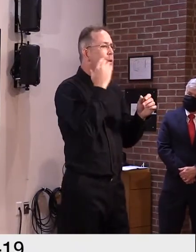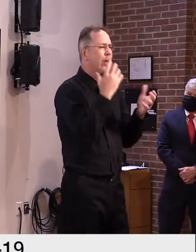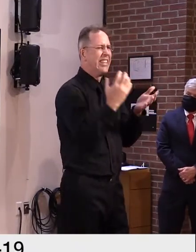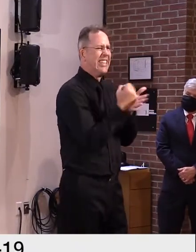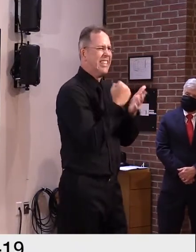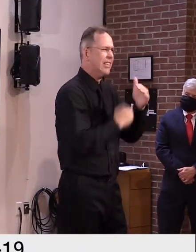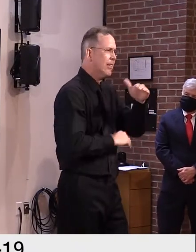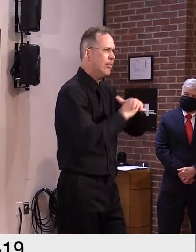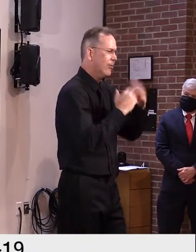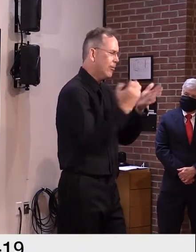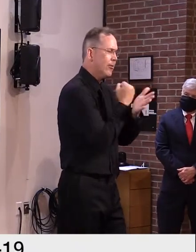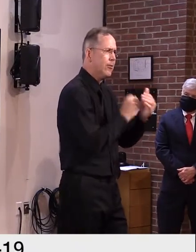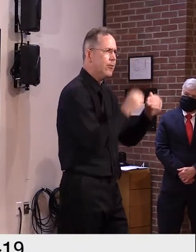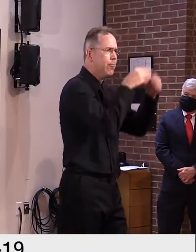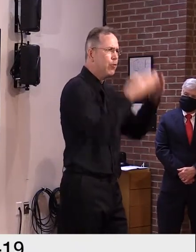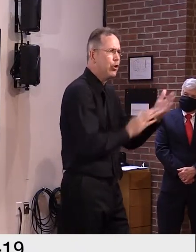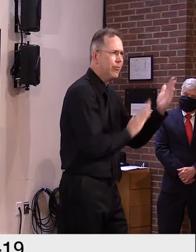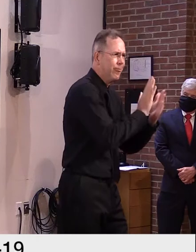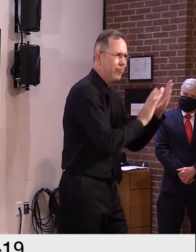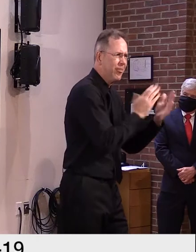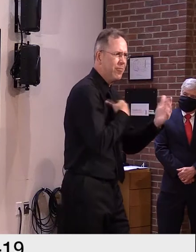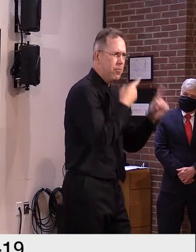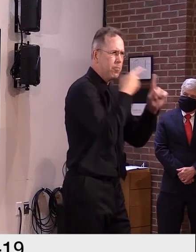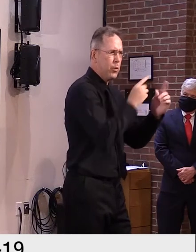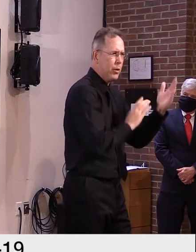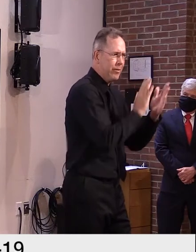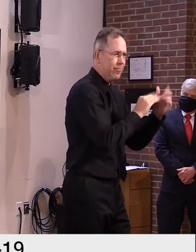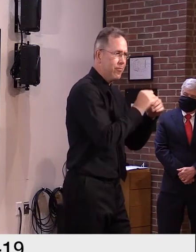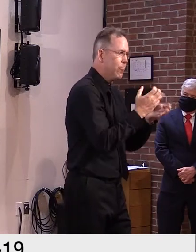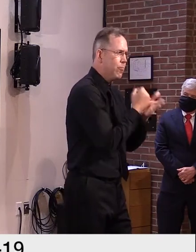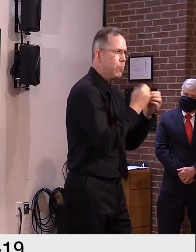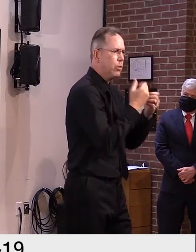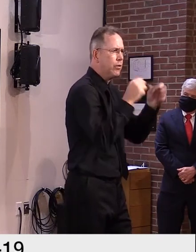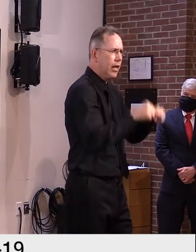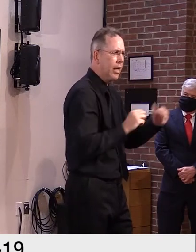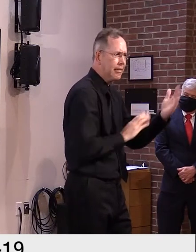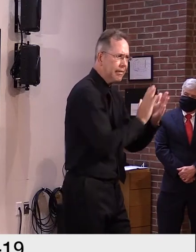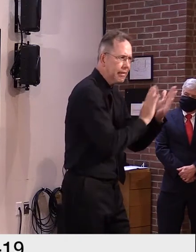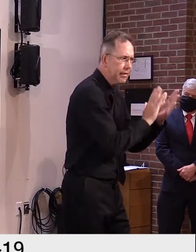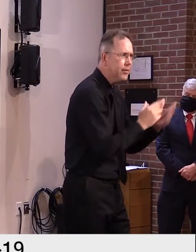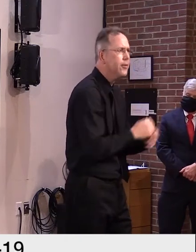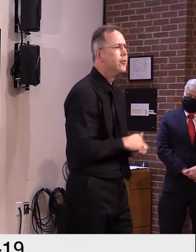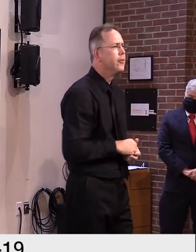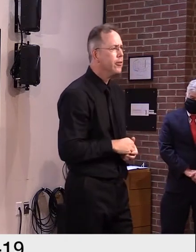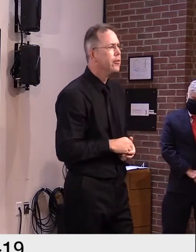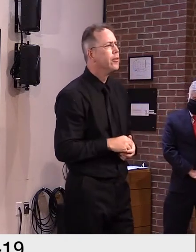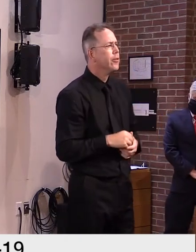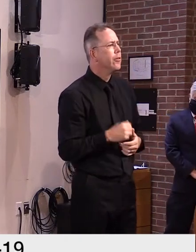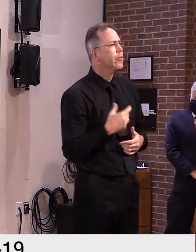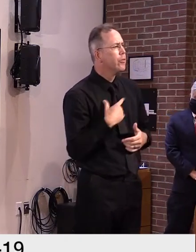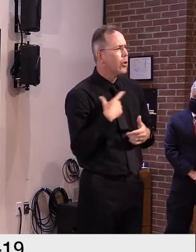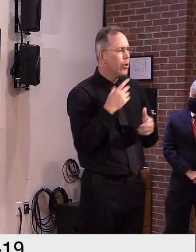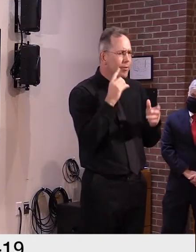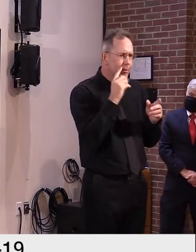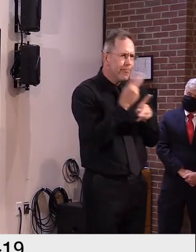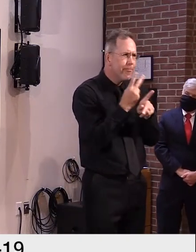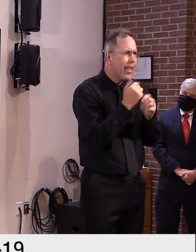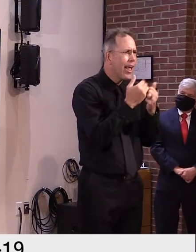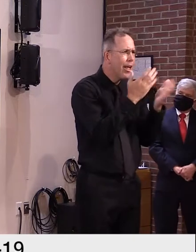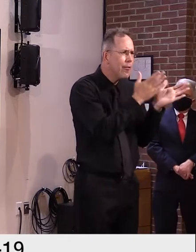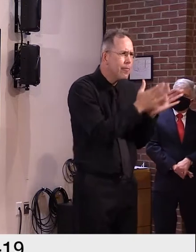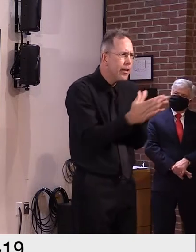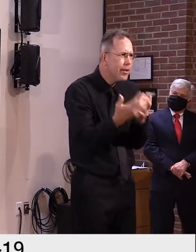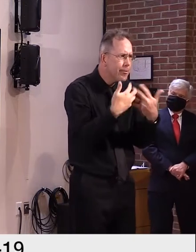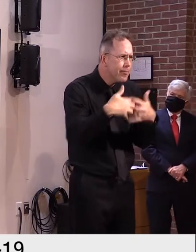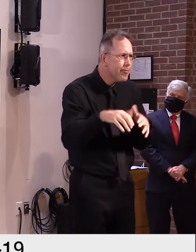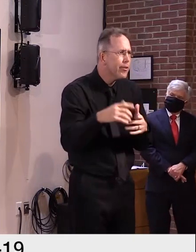as positive as they are. And I observed, as we started our planning process in June, many of the medical experts that we had brought in made